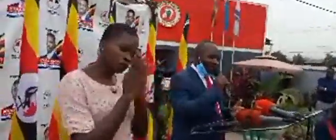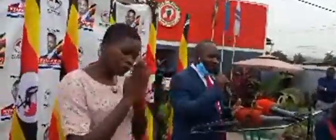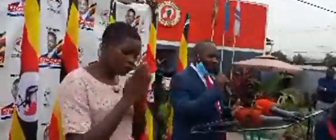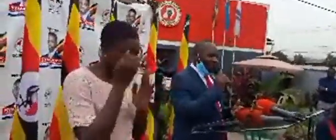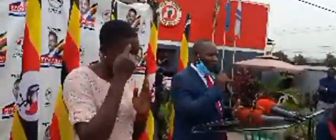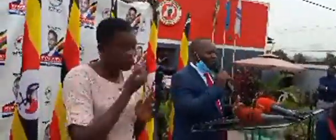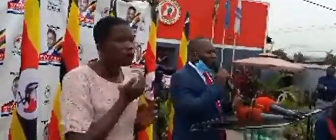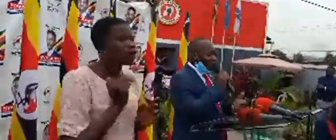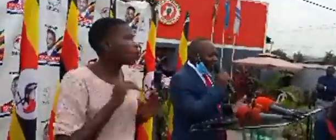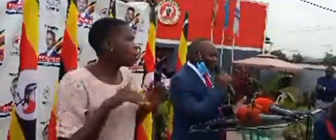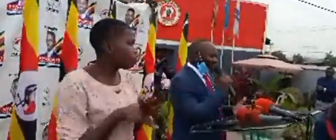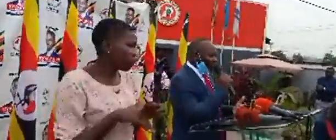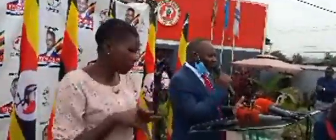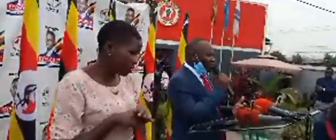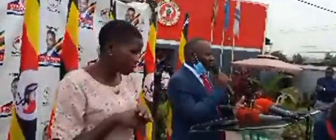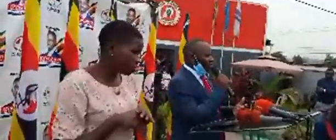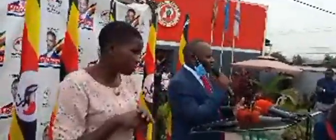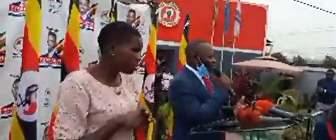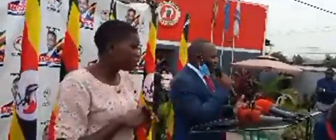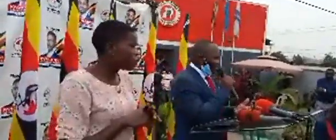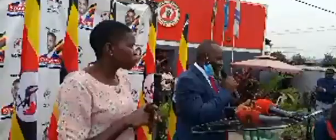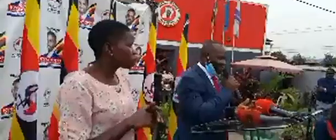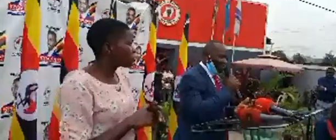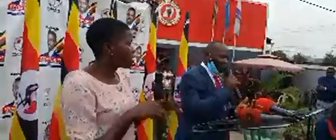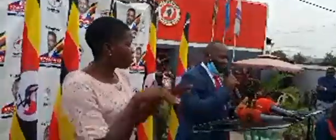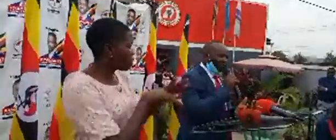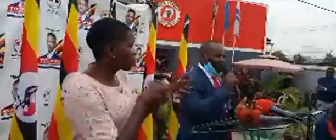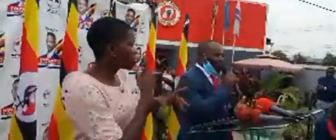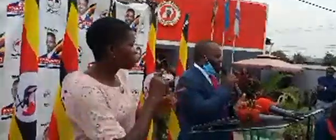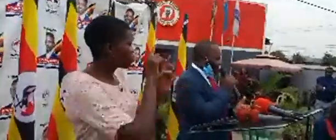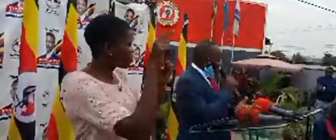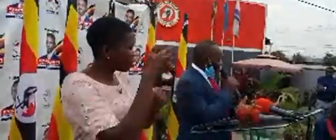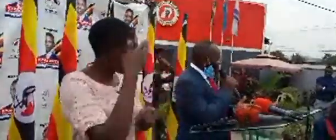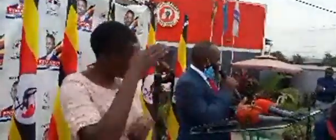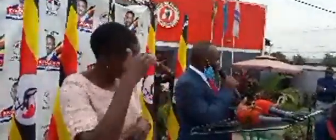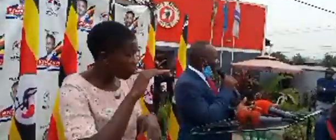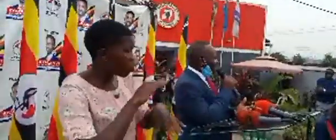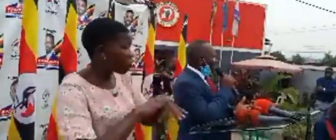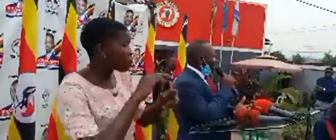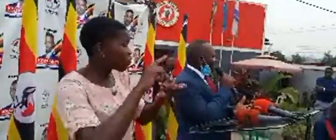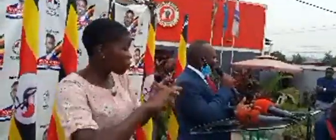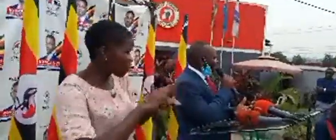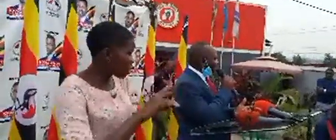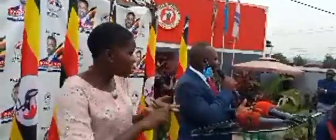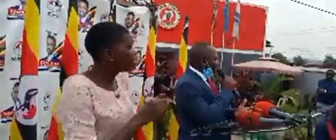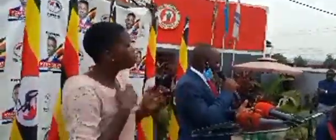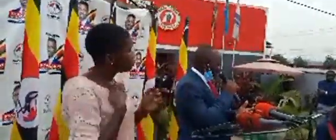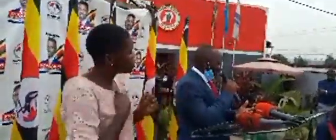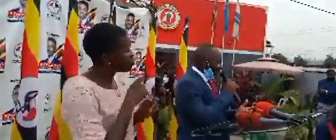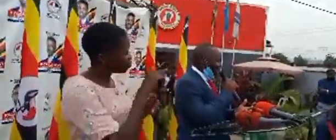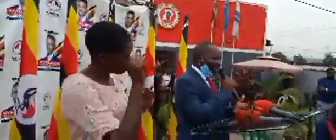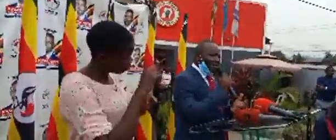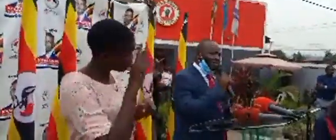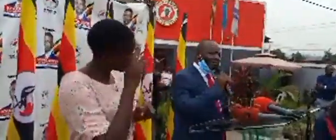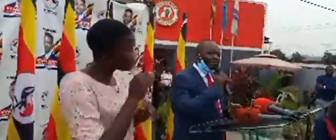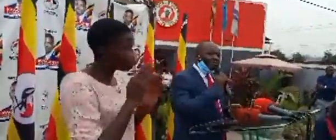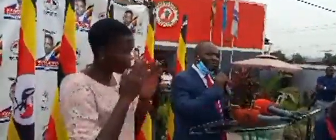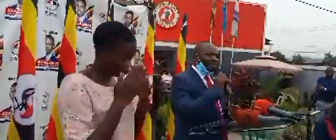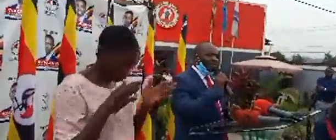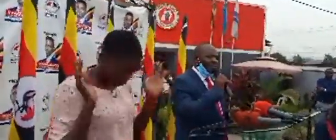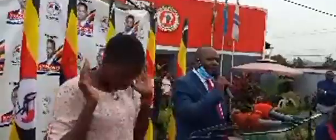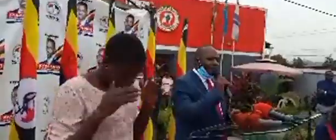colleagues. On Friday, those who go for Juma prayers, to pray for our colleagues suffering illegally in